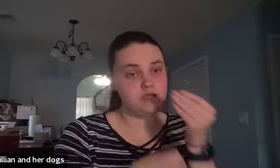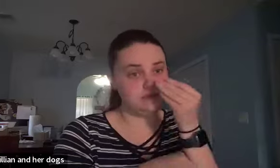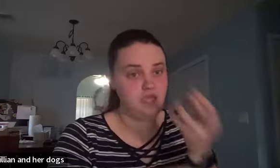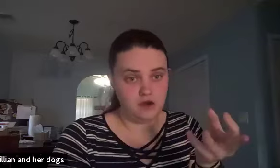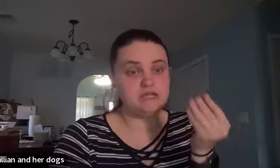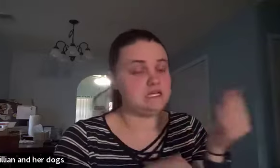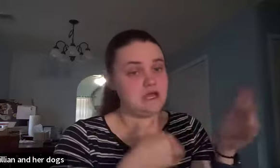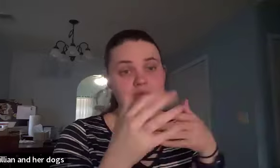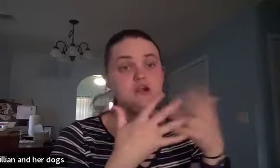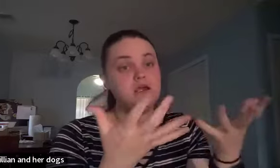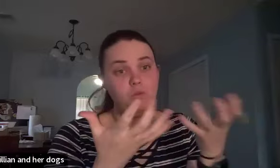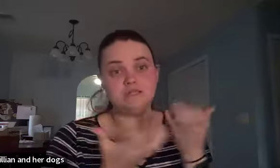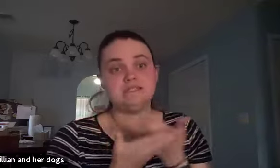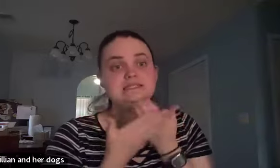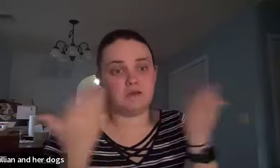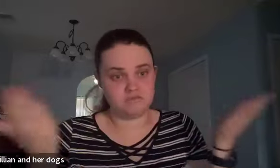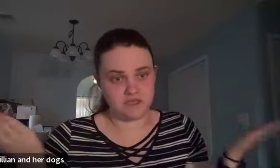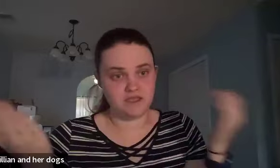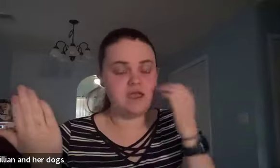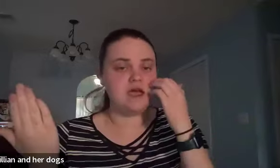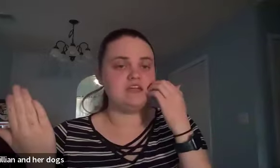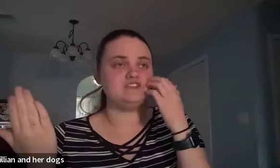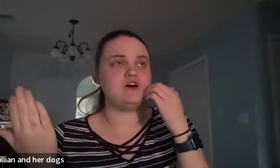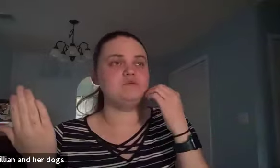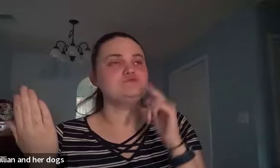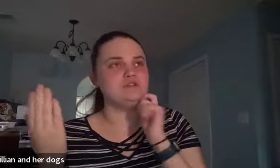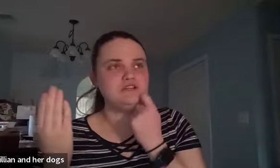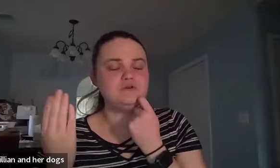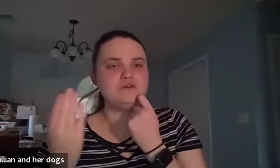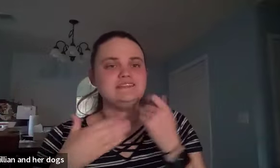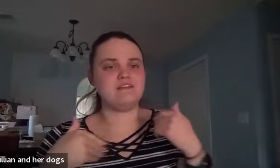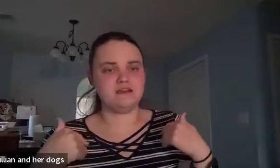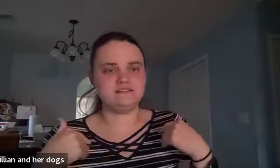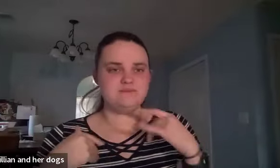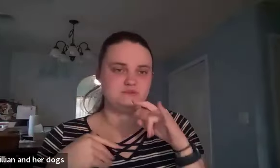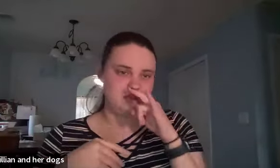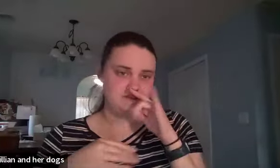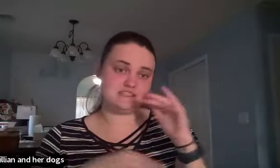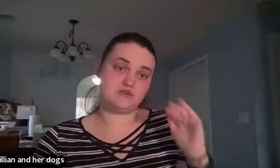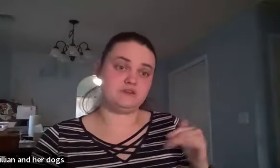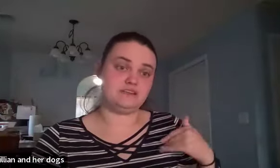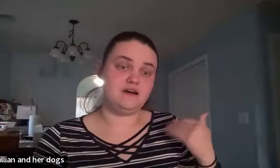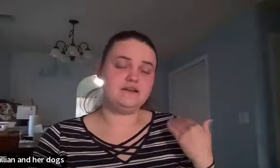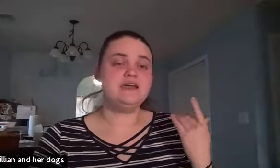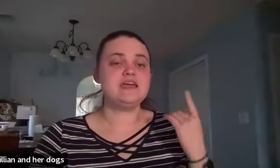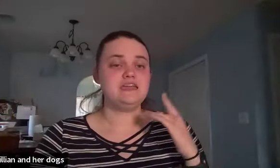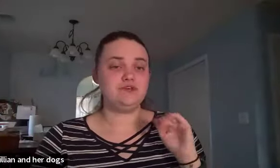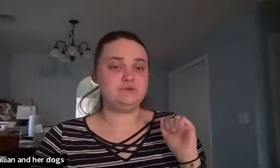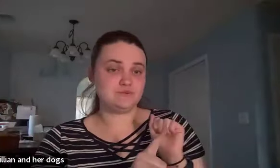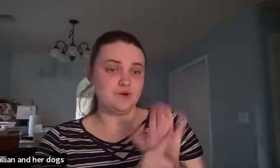not care. It does not matter. It wants something. And so, what's really cool is a lot of times when you have kids that are really young, if you